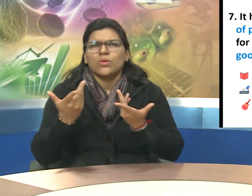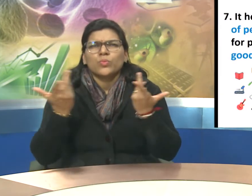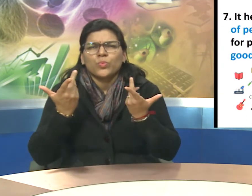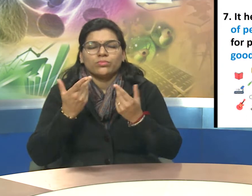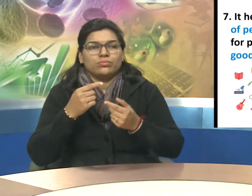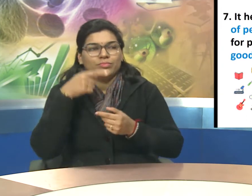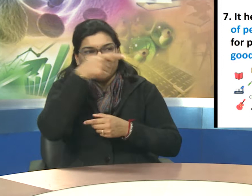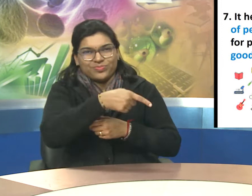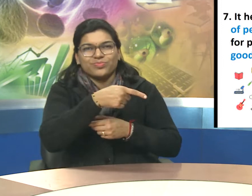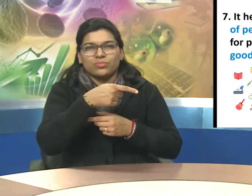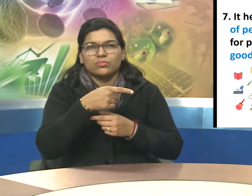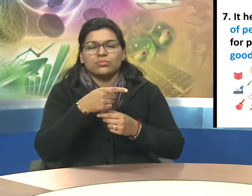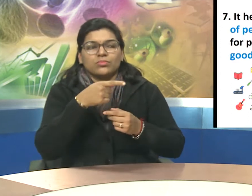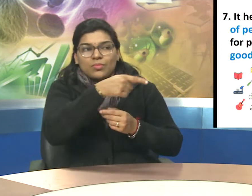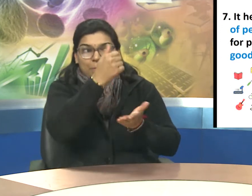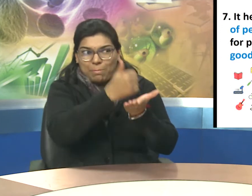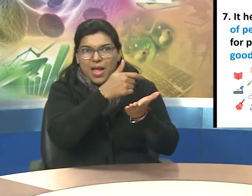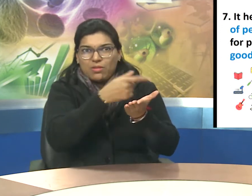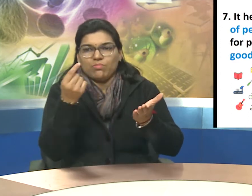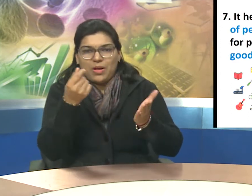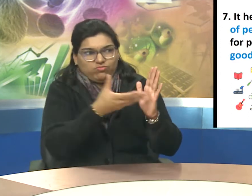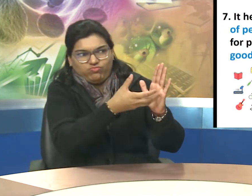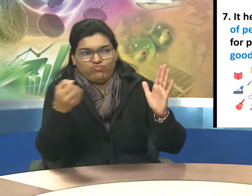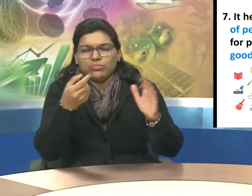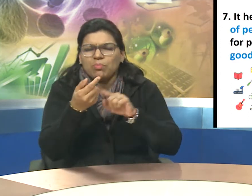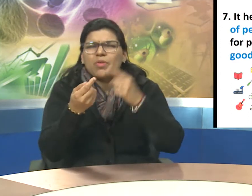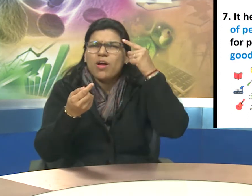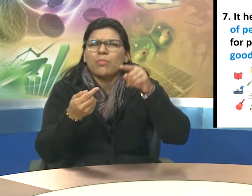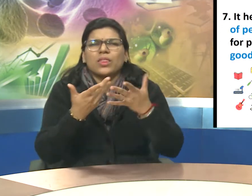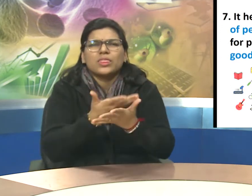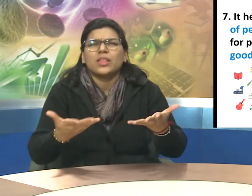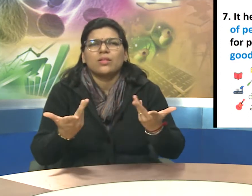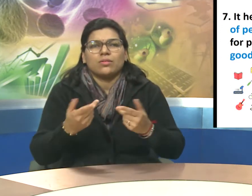that there are different kinds of people living in general,